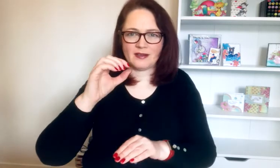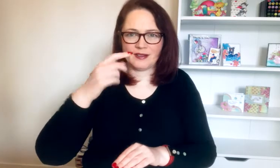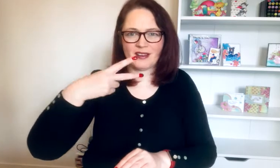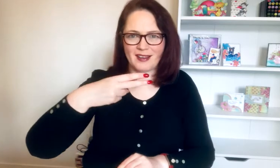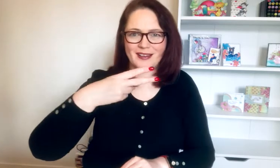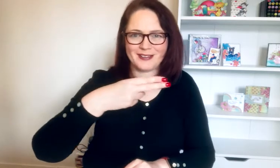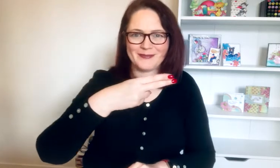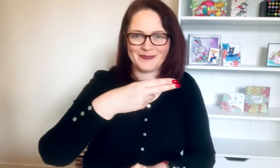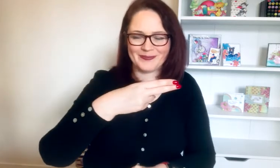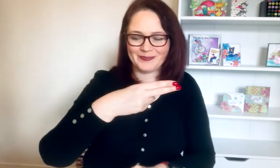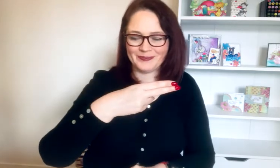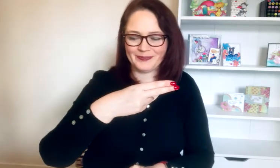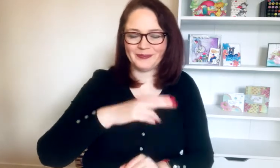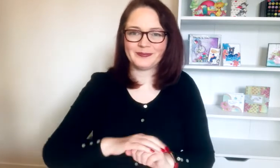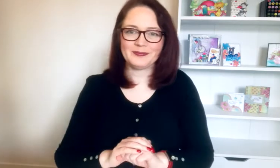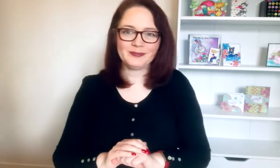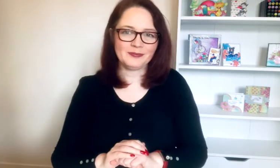scissors so that we get a beautiful smooth finish.